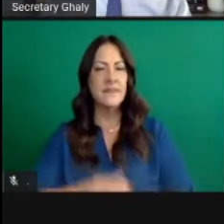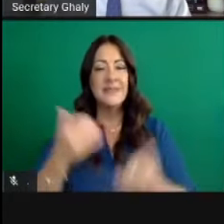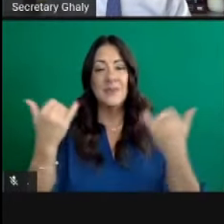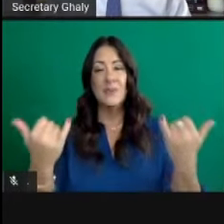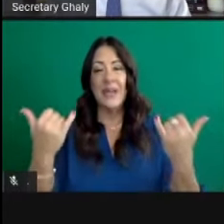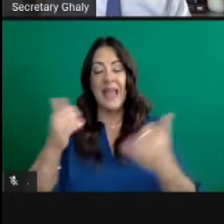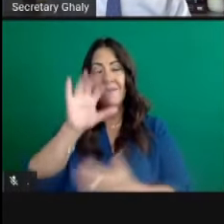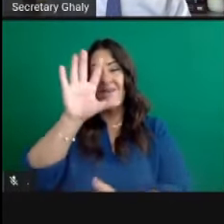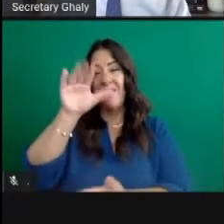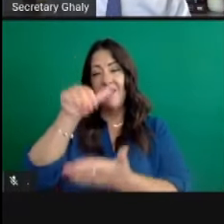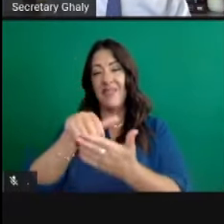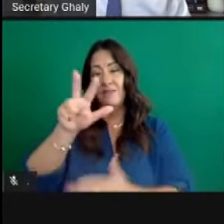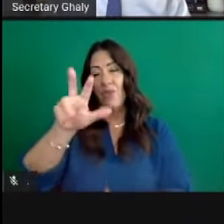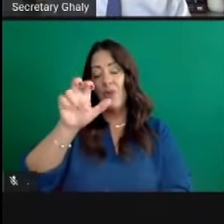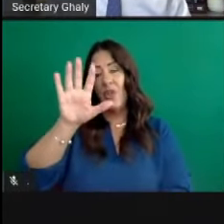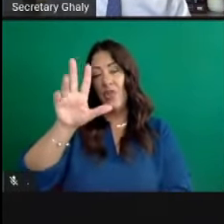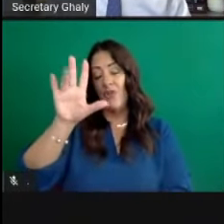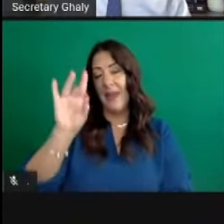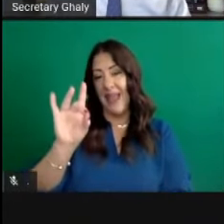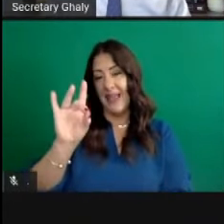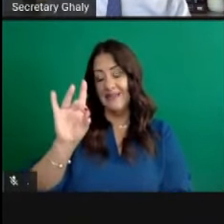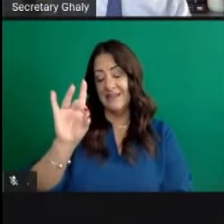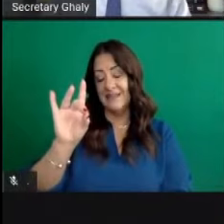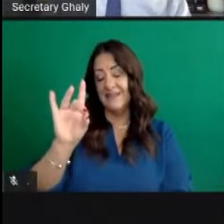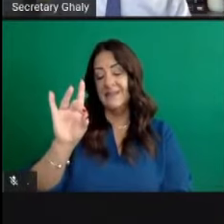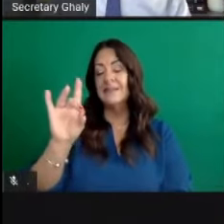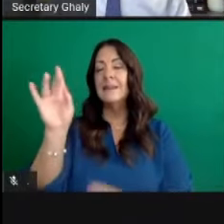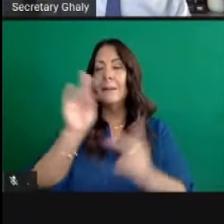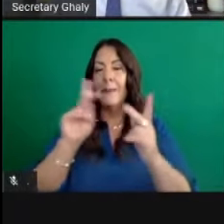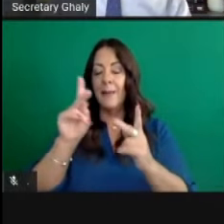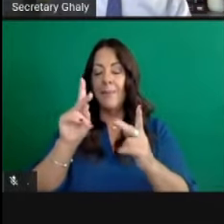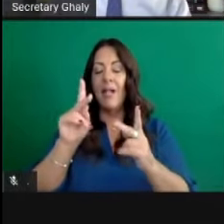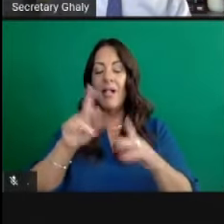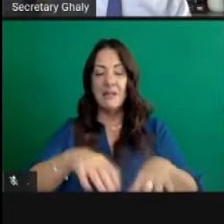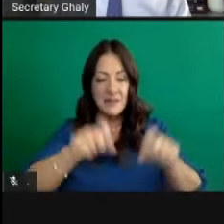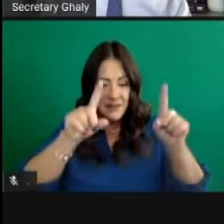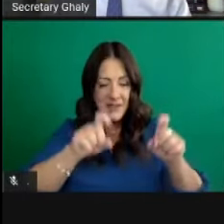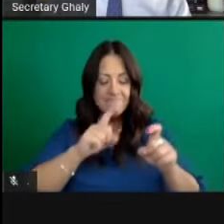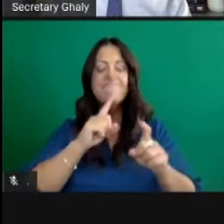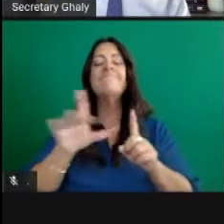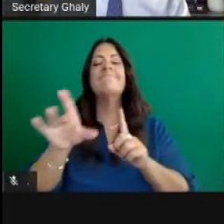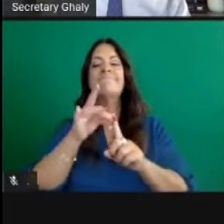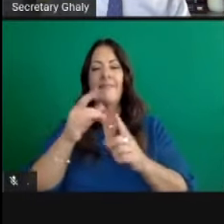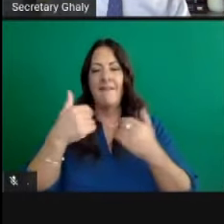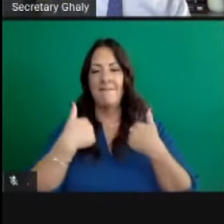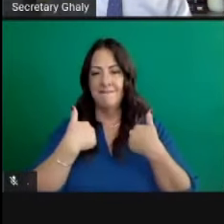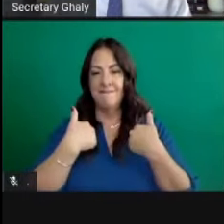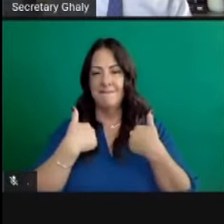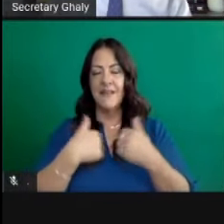5,338 COVID cases reported to the state. This brings our 7-day average up to